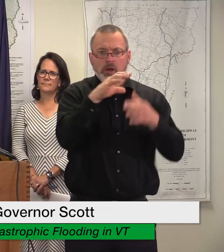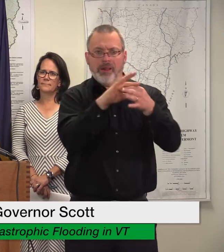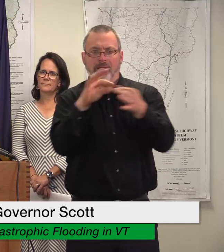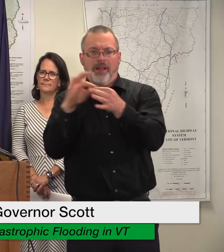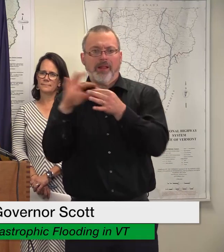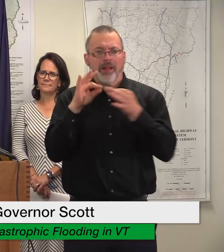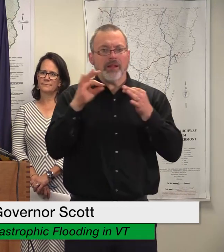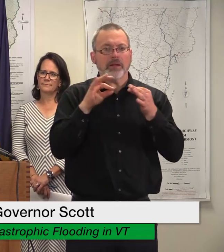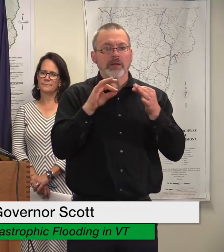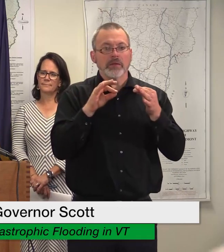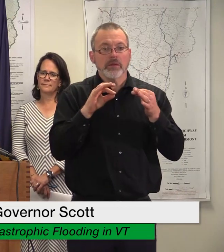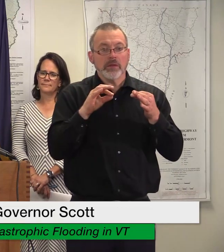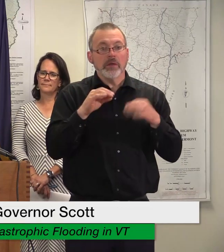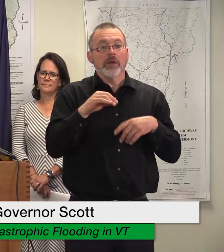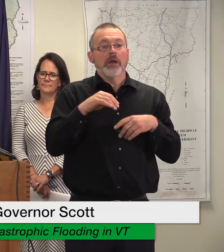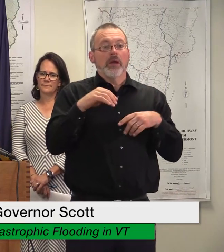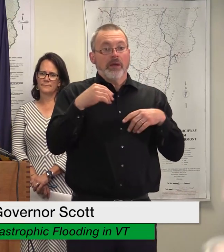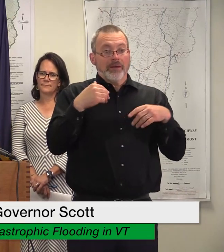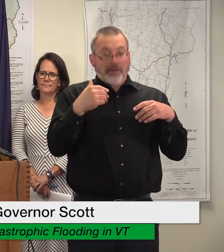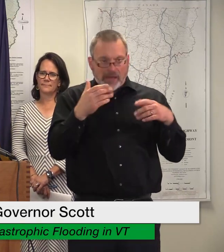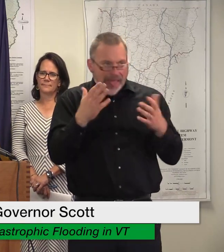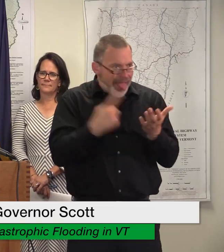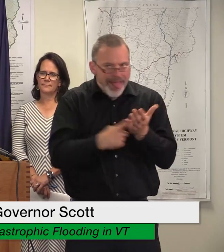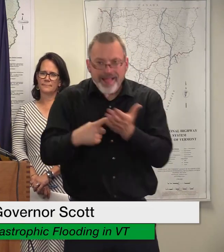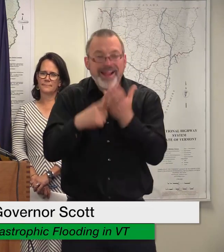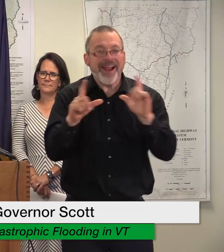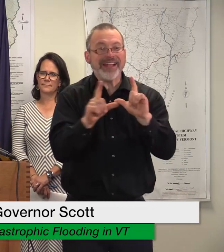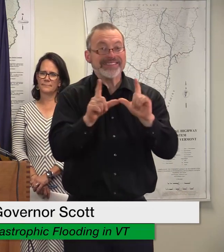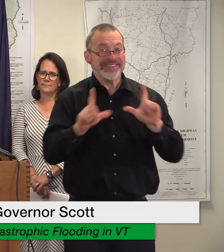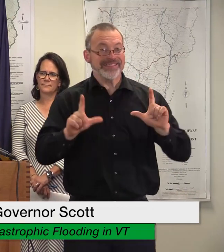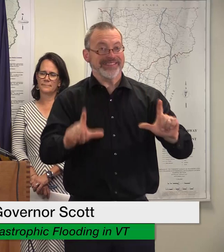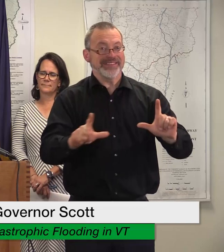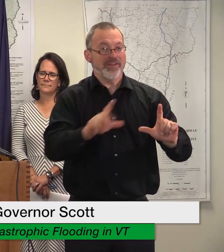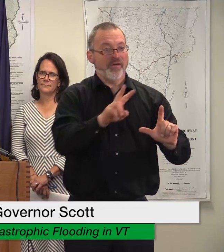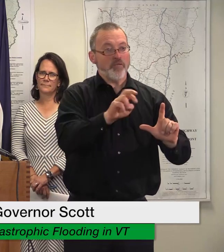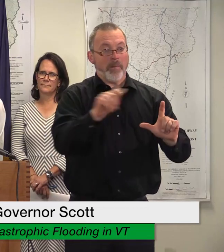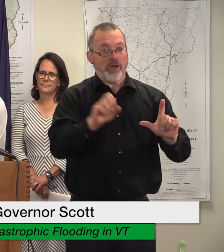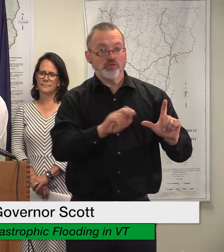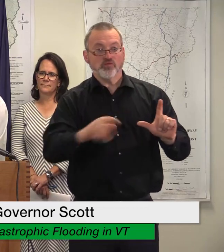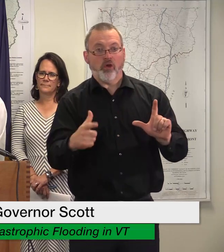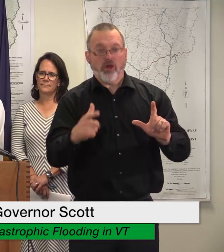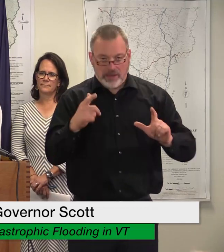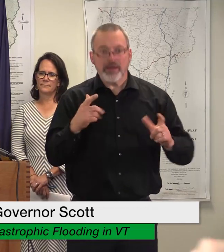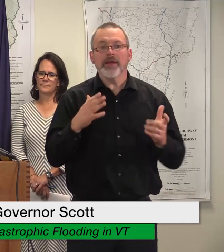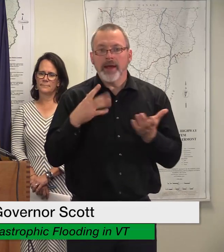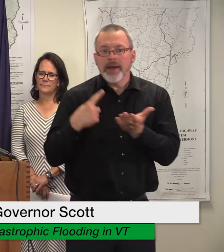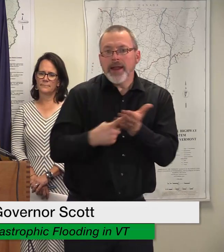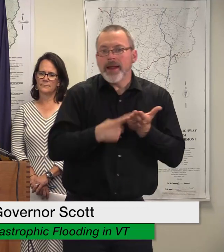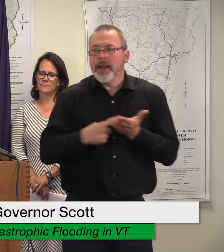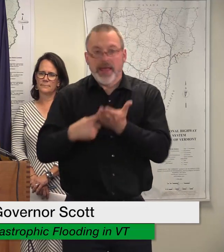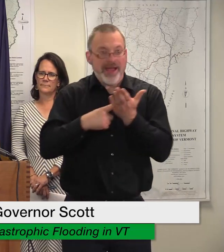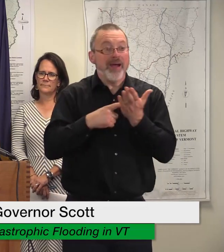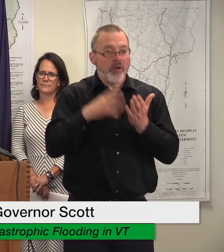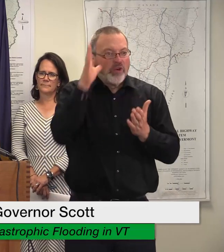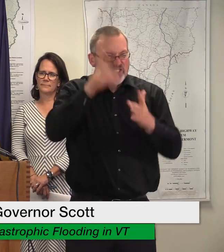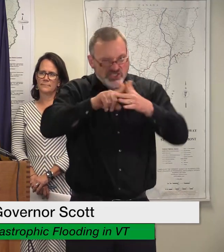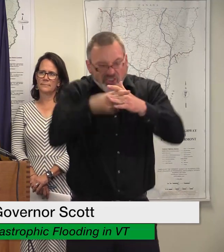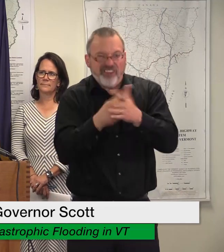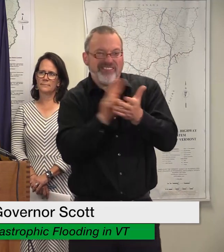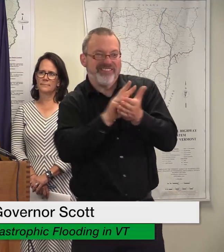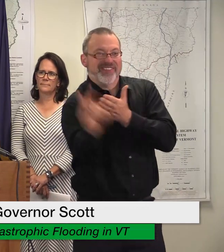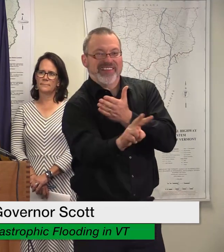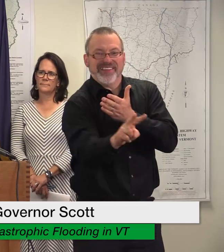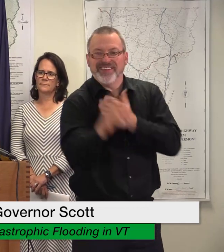Vermont Strong Plates. So I'm happy to show you the new versions, which will go on sale in the coming weeks.